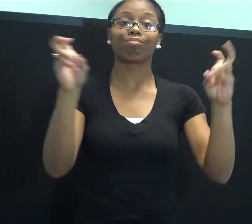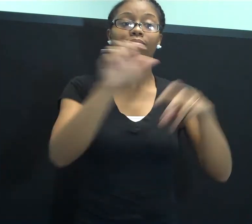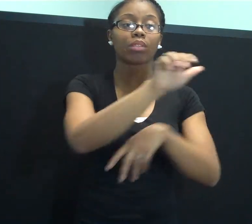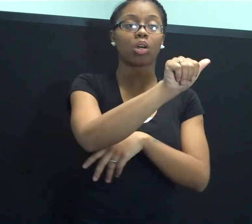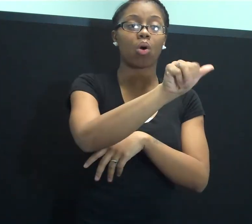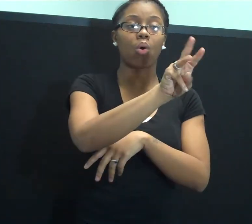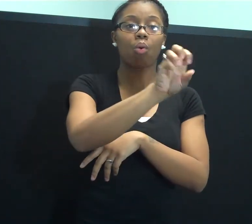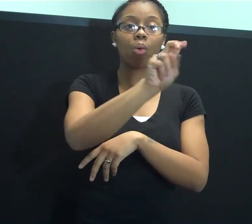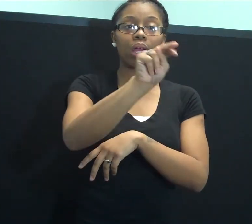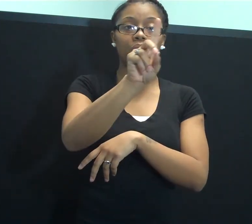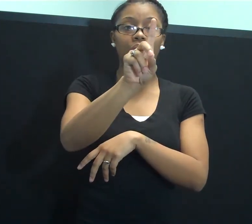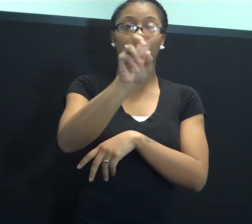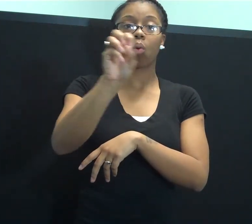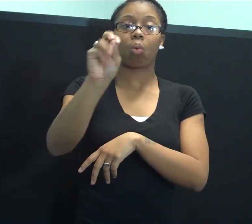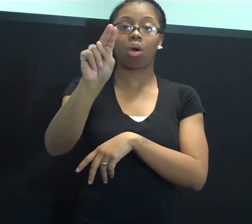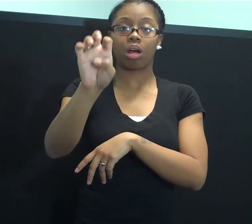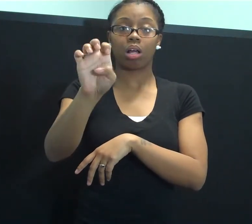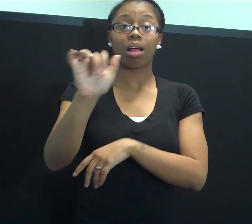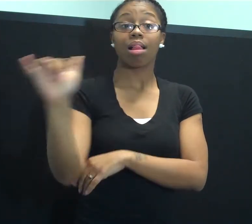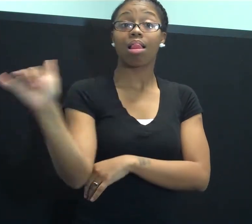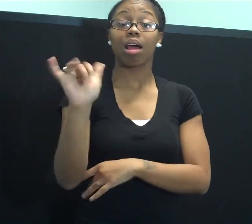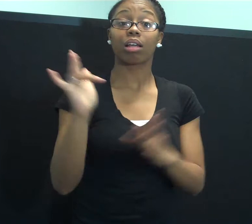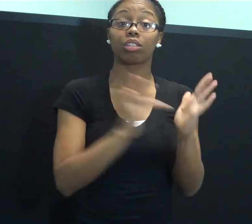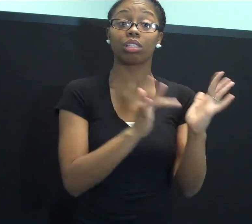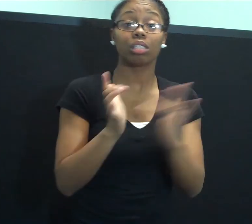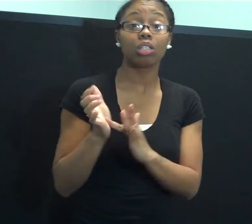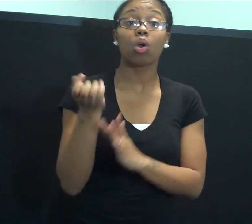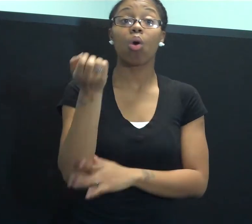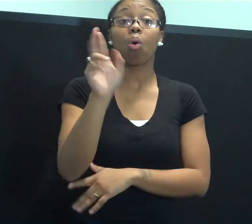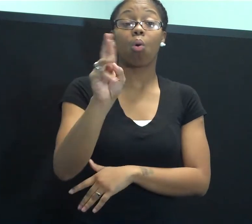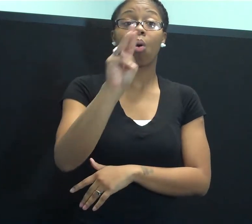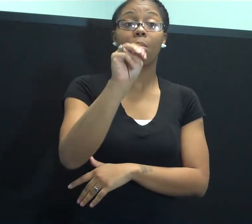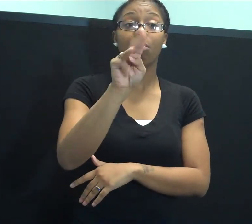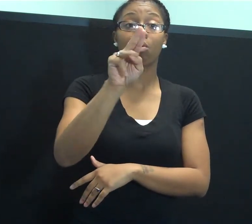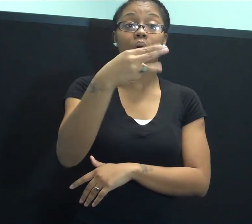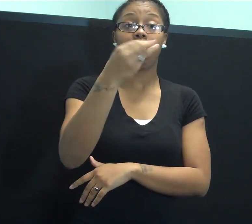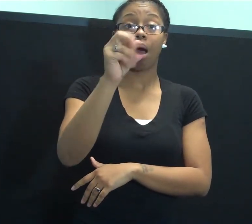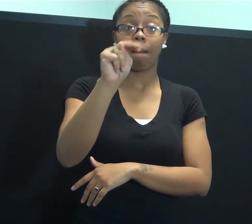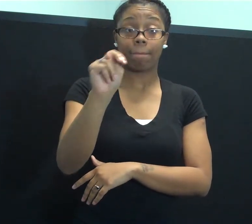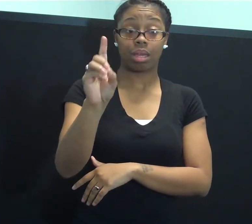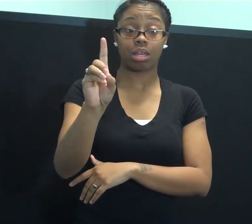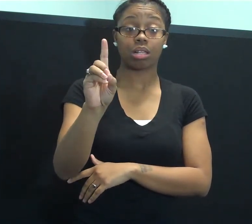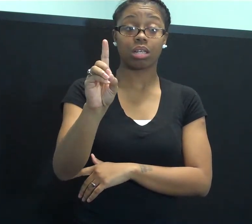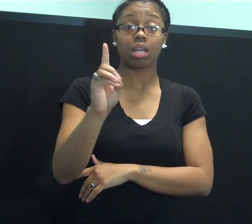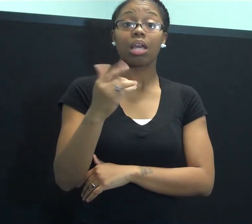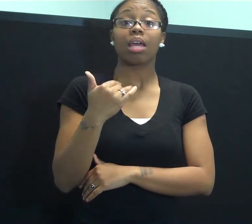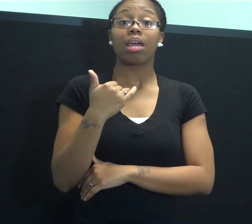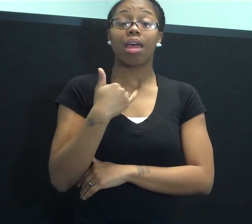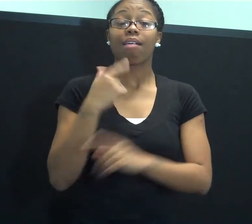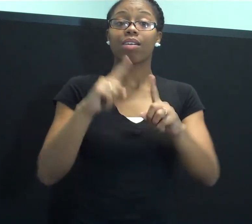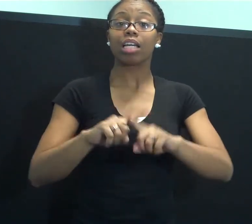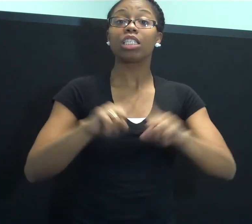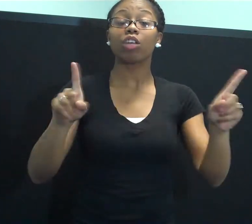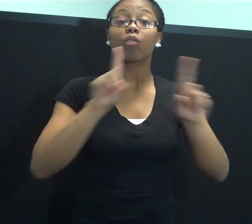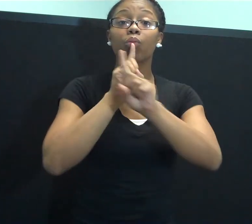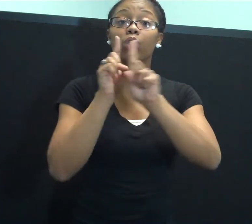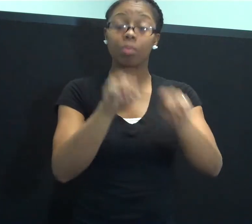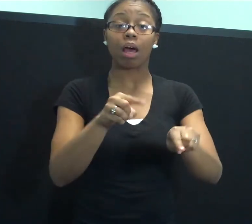Like Jesus and Muhammad, he developed a very distinctive response to the religious problems of his day, and